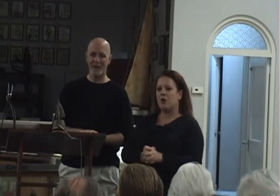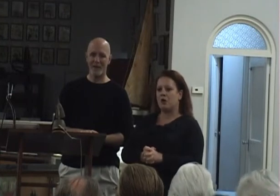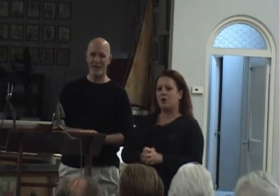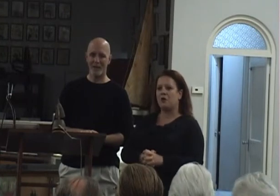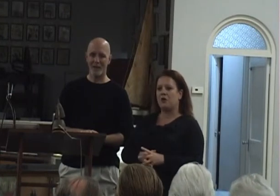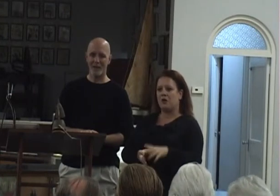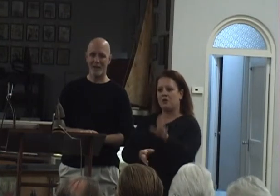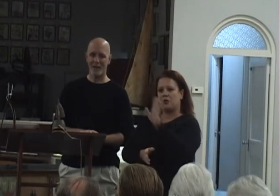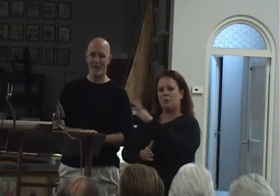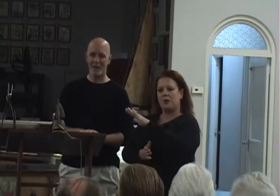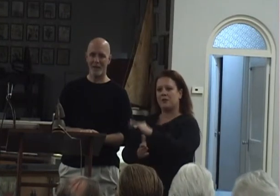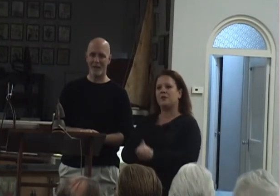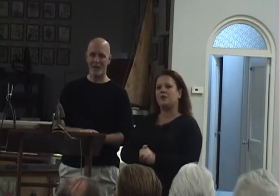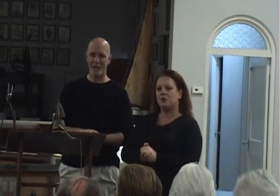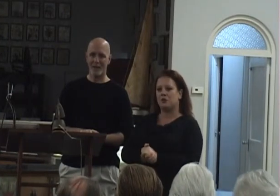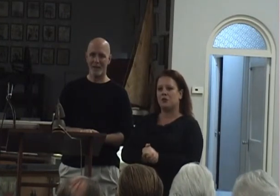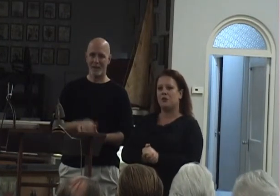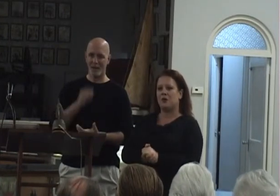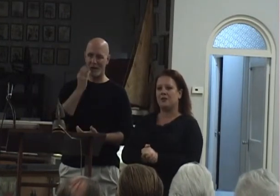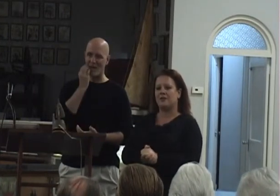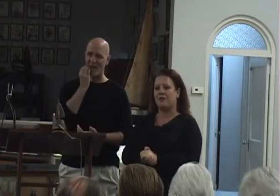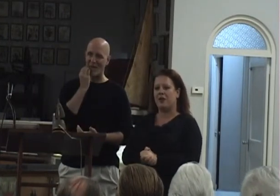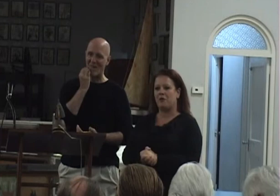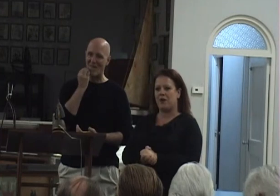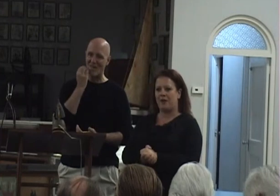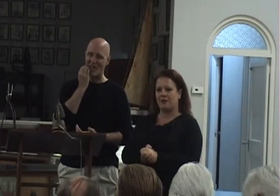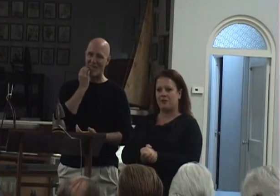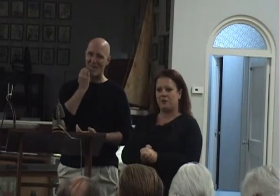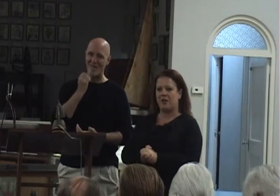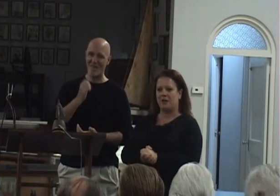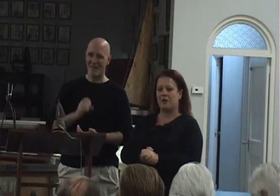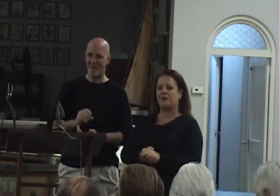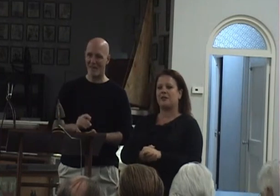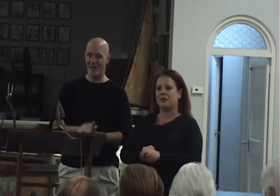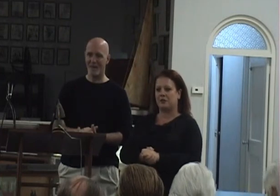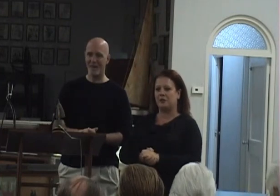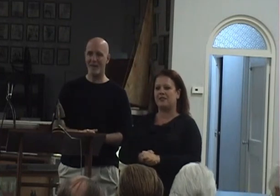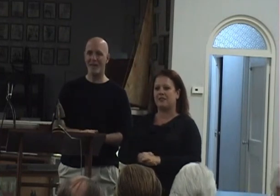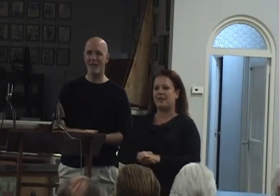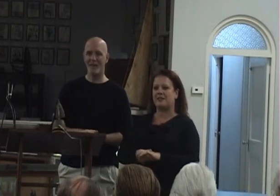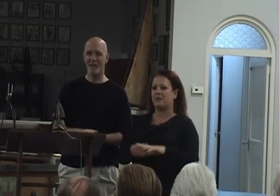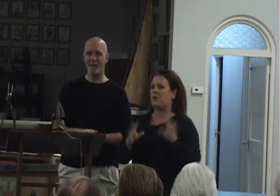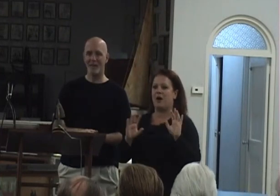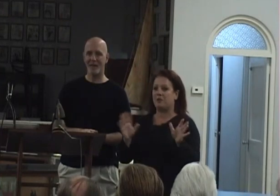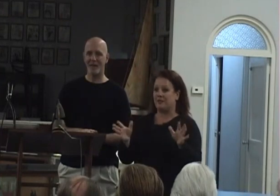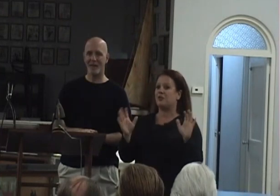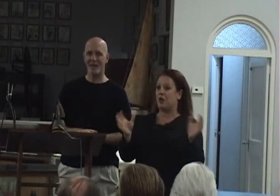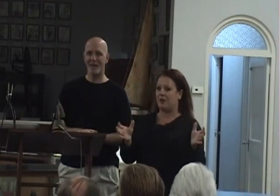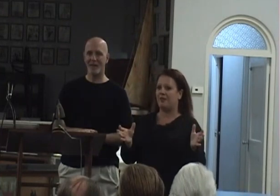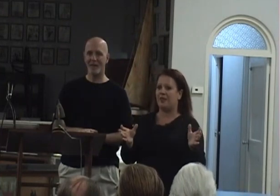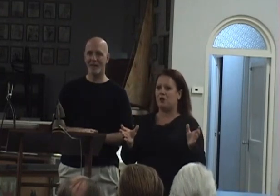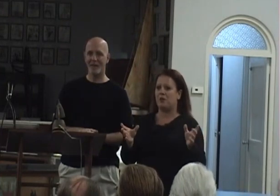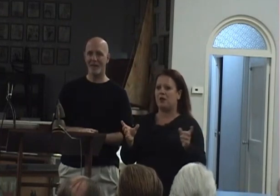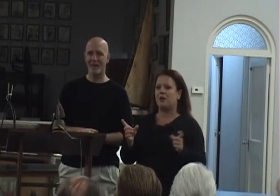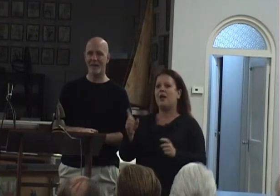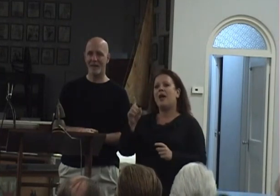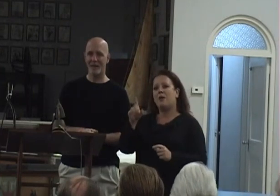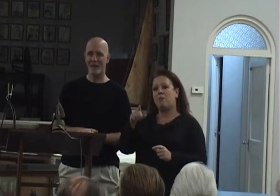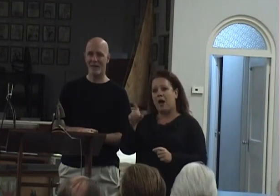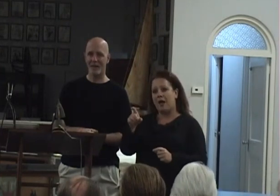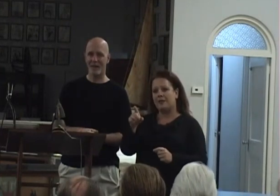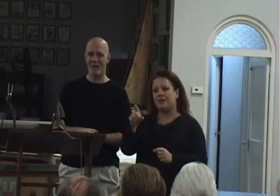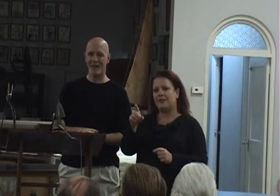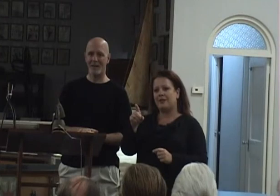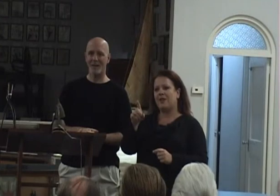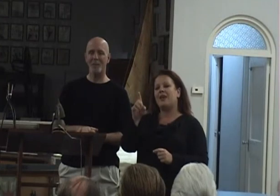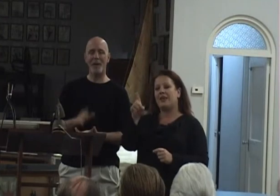We wrote an article that also appears in the journal called 700 Islands, 3 Analogs, that clearly states that the Bahamas is not in the Caribbean. Yeah, you just